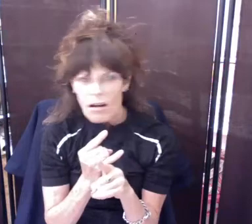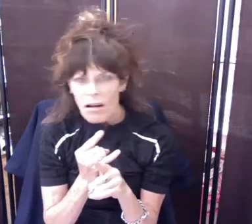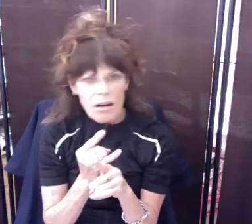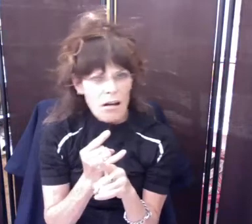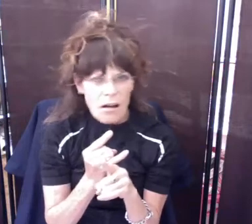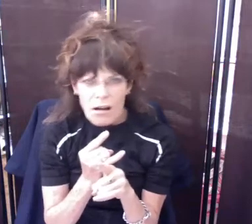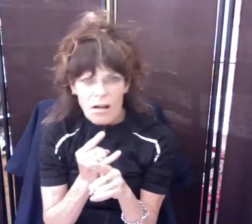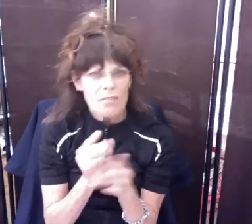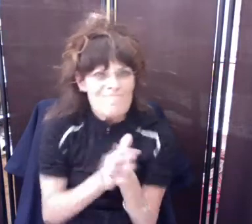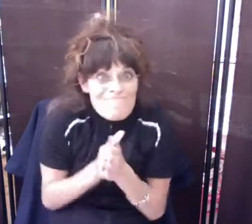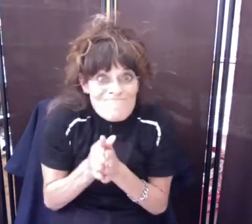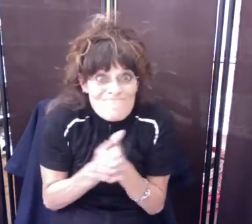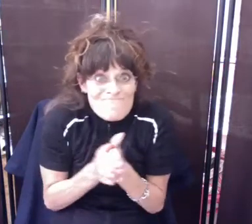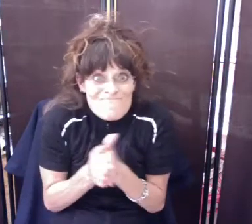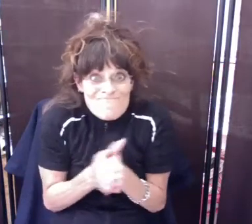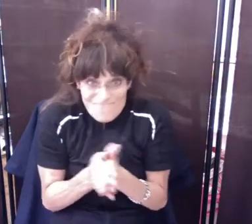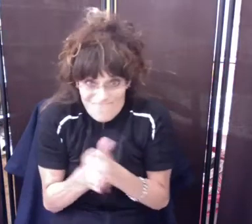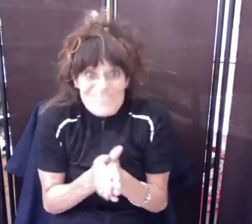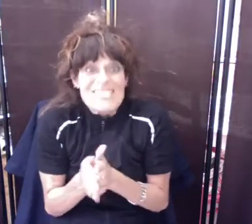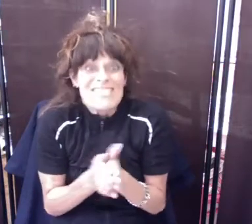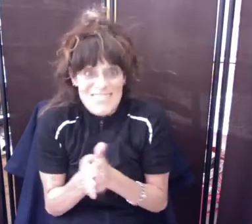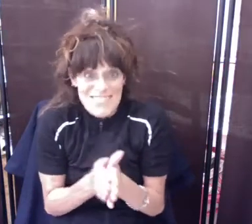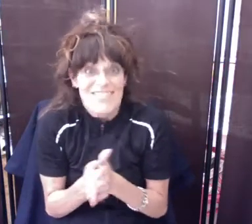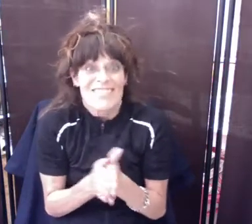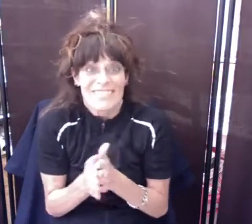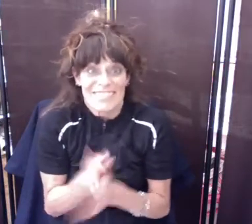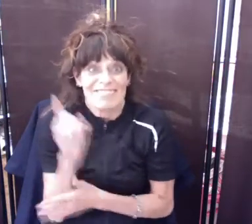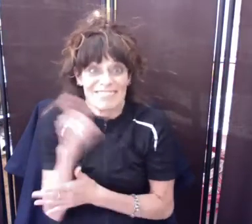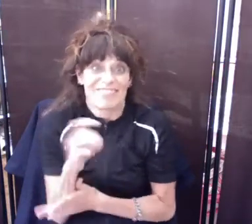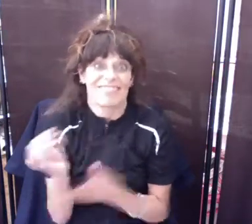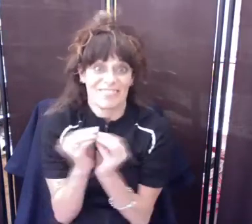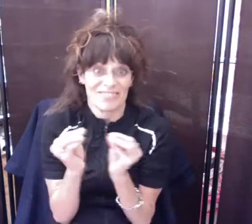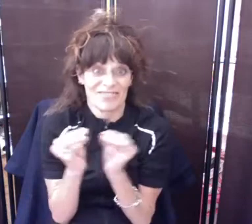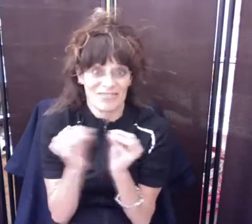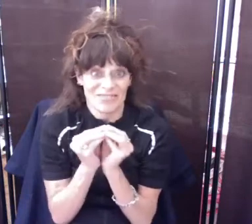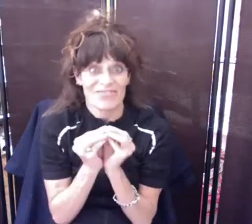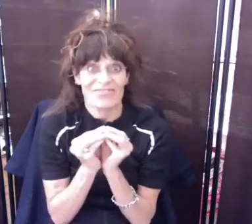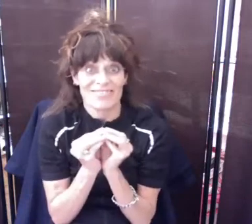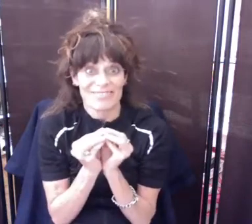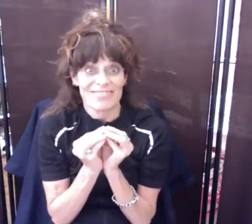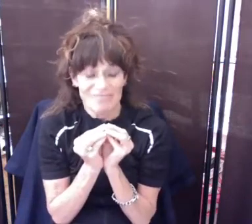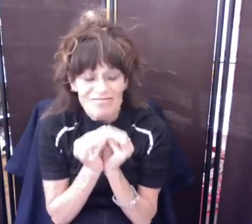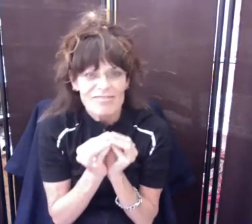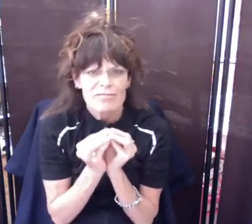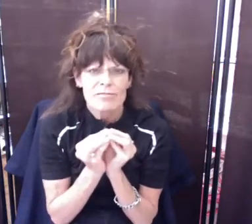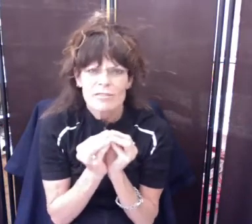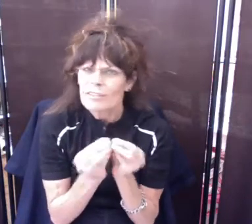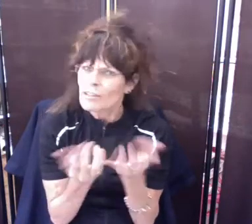I'm going to work with this stuff. You know, like think about it. This is a food or a beverage that